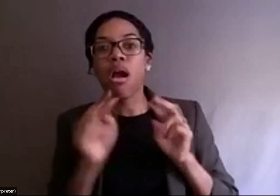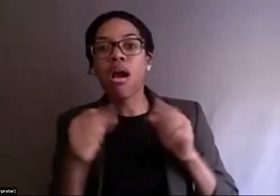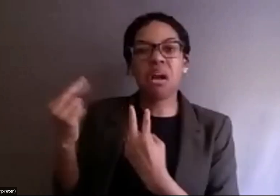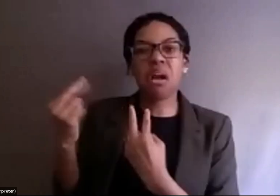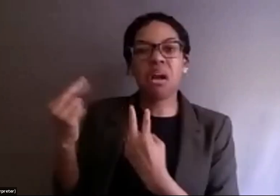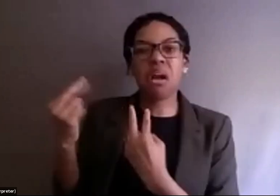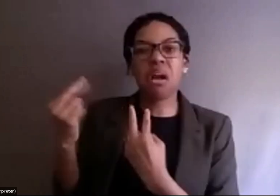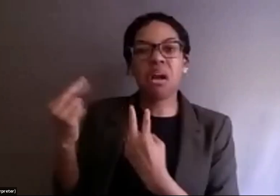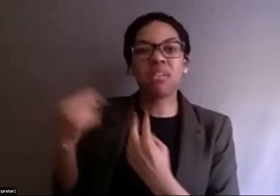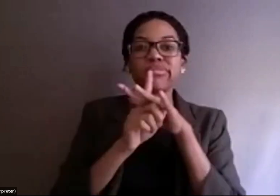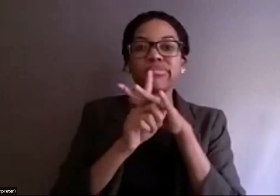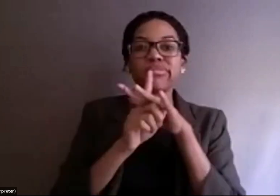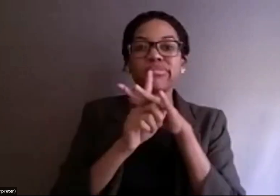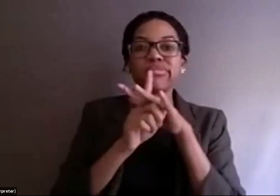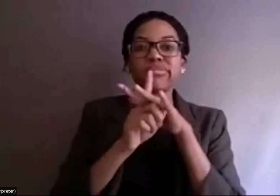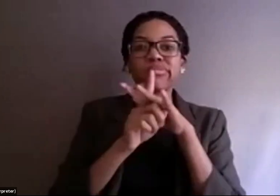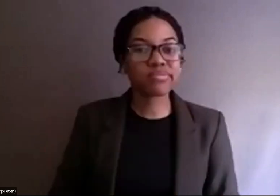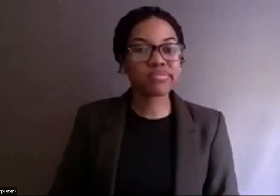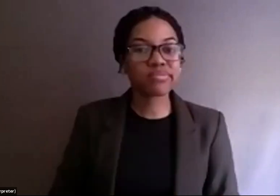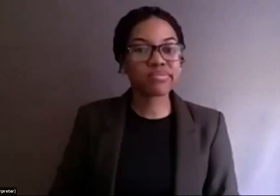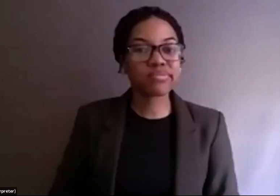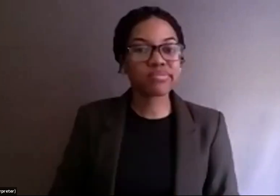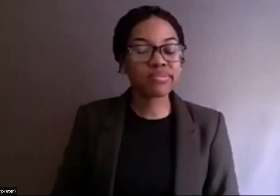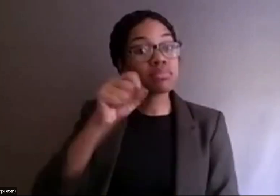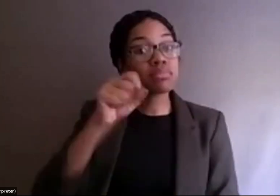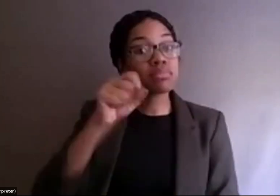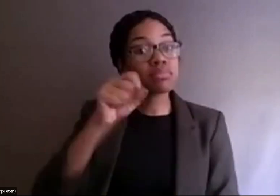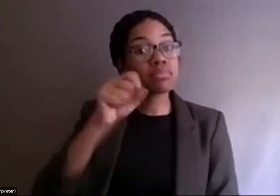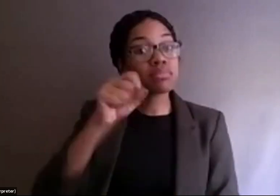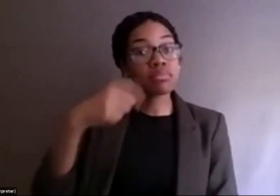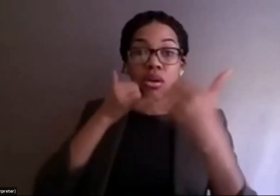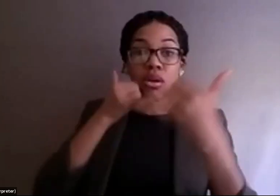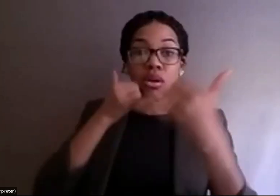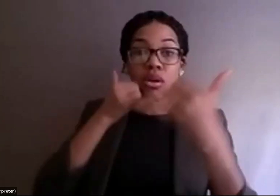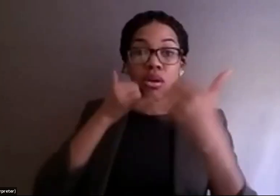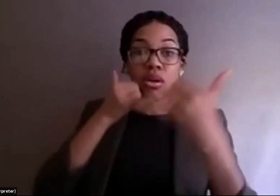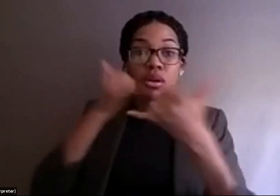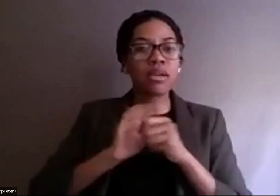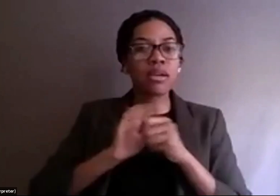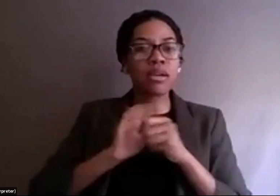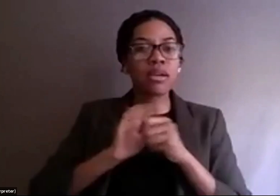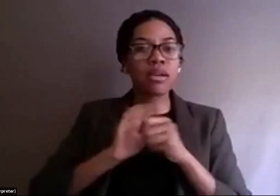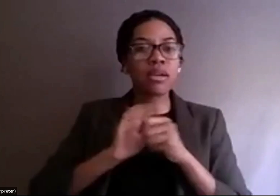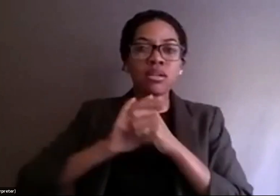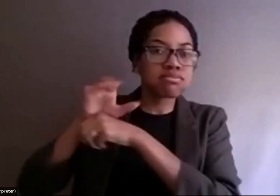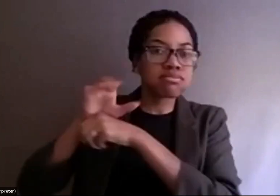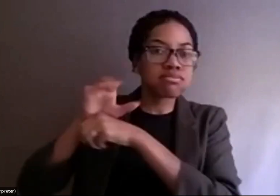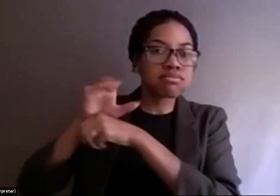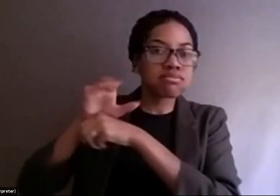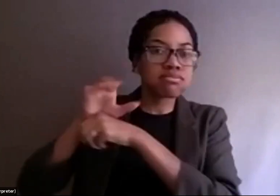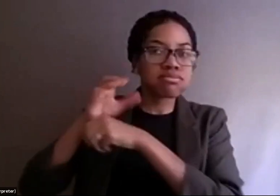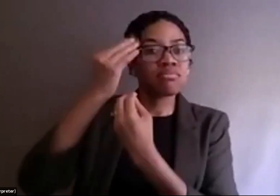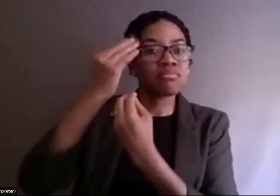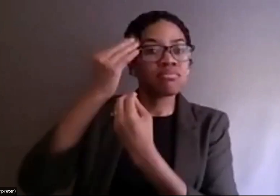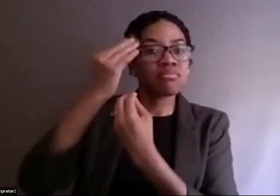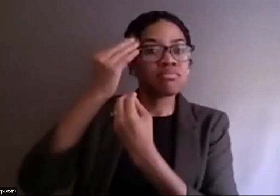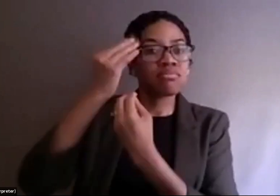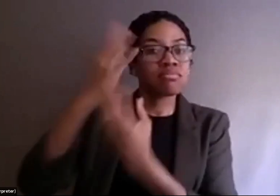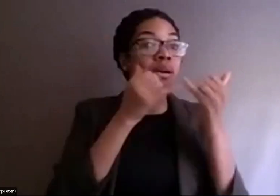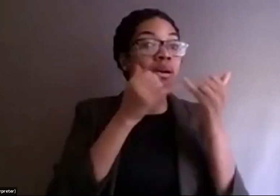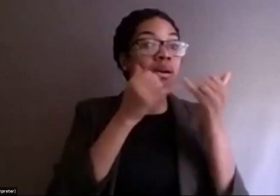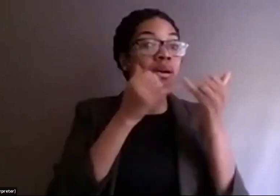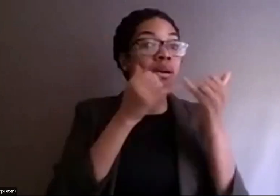pressure, and because we're calling the Friends of SNCC and the student campus Friends of SNCC, our network,